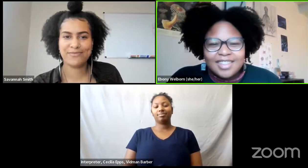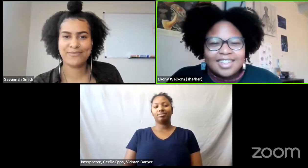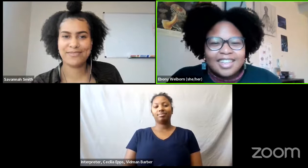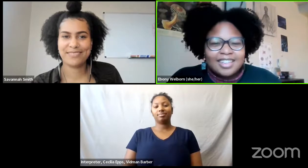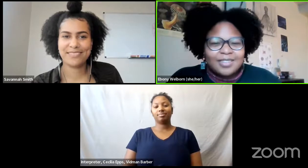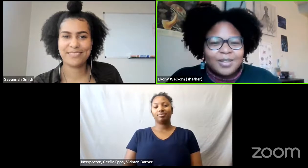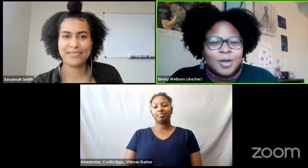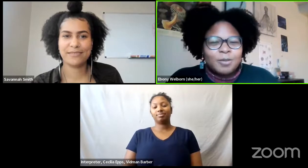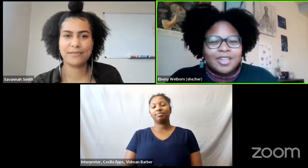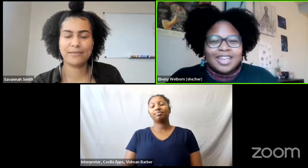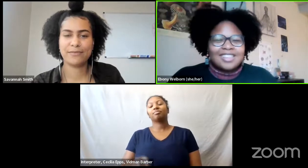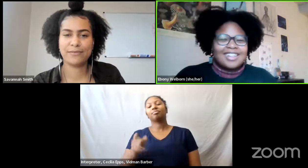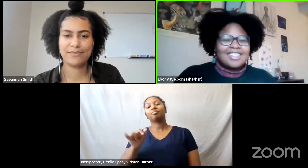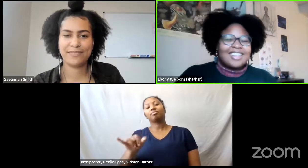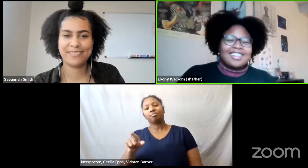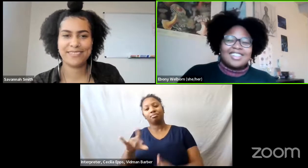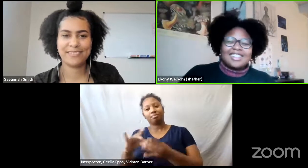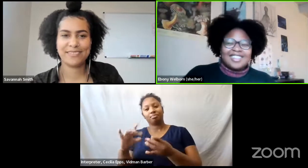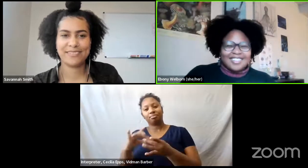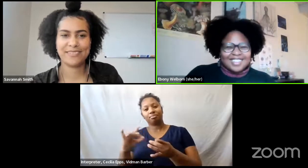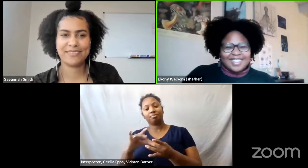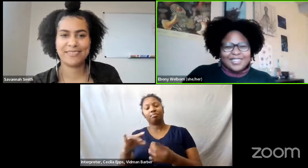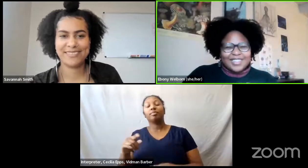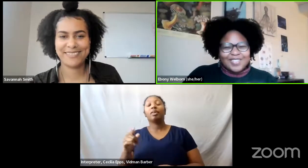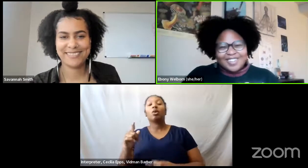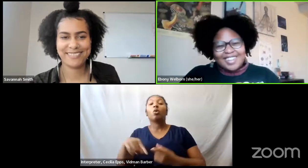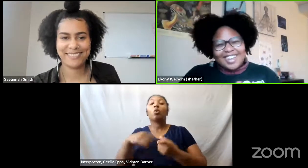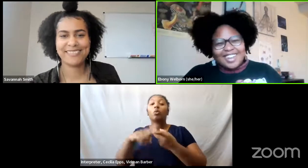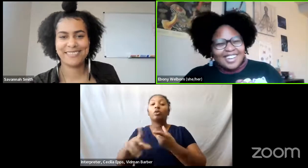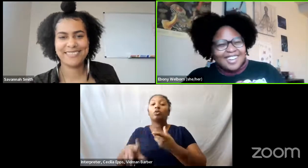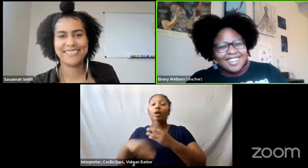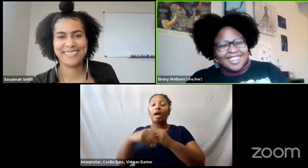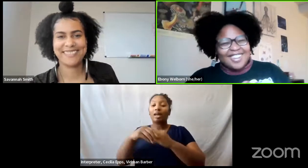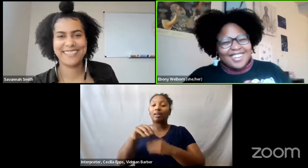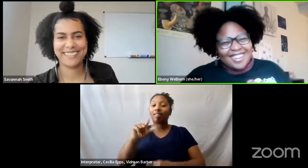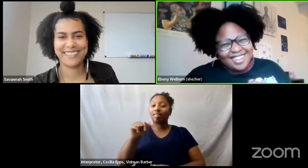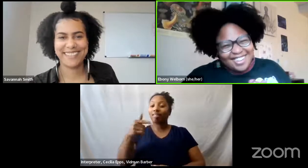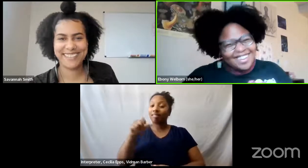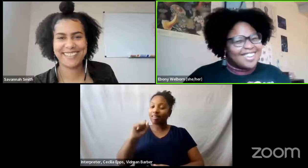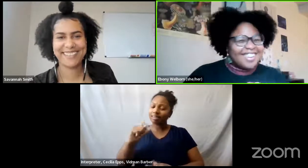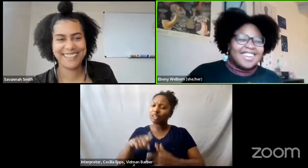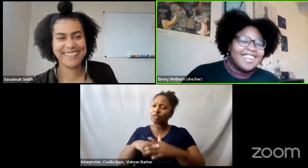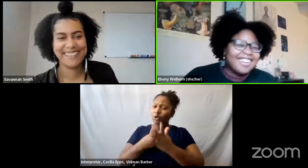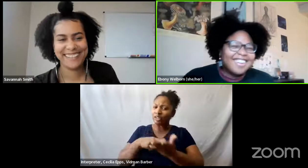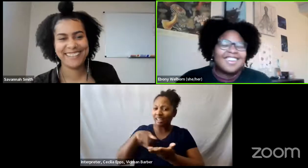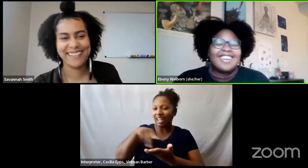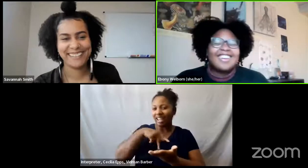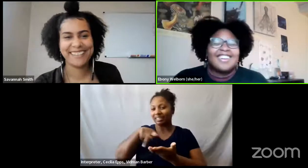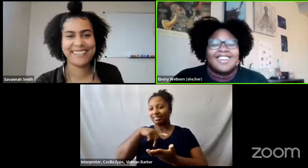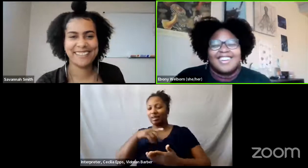Christina said once legs were incorporated, I started dancing, so it was enjoyable. Hey,